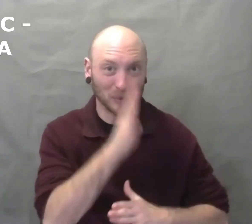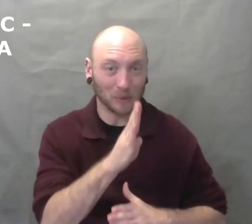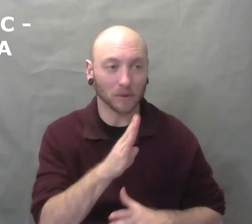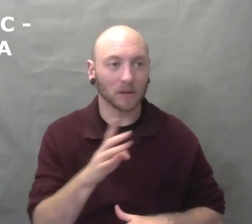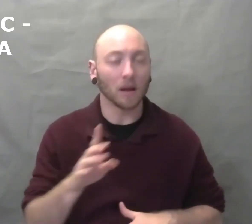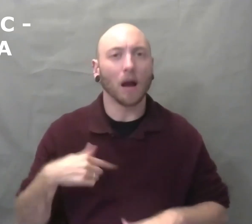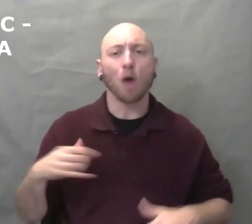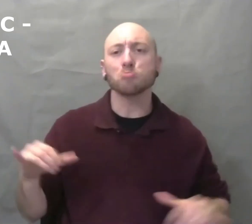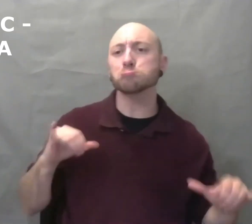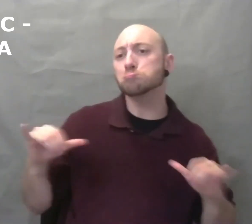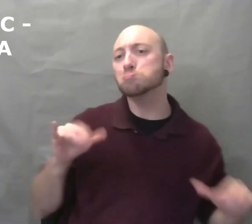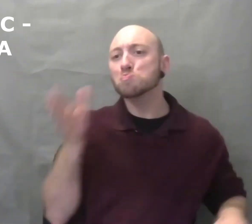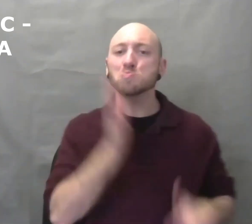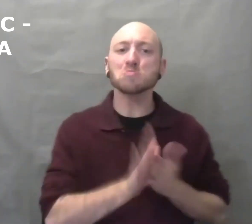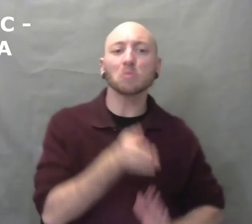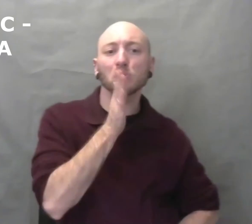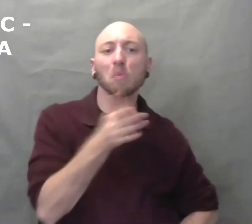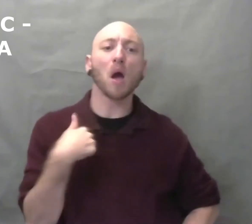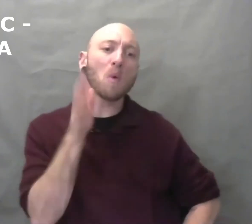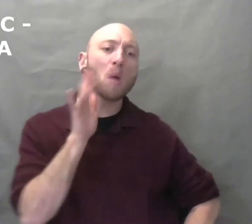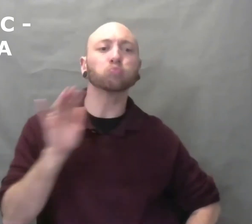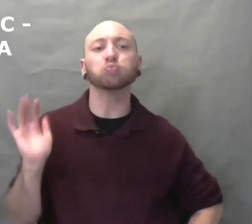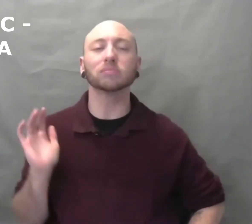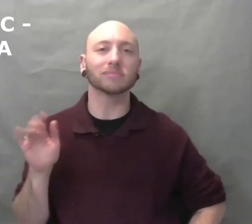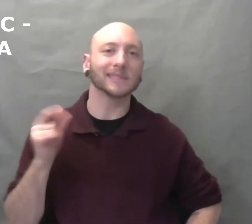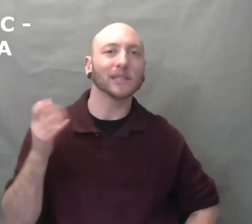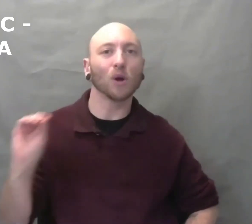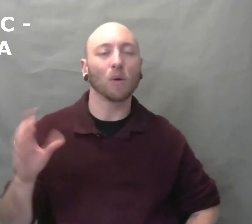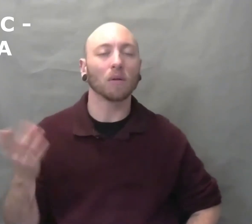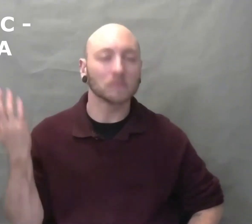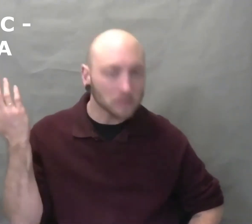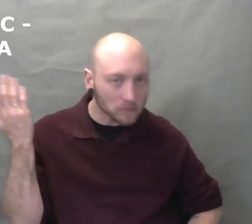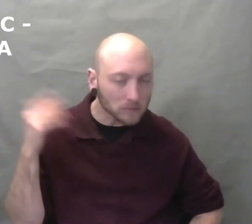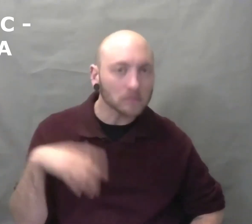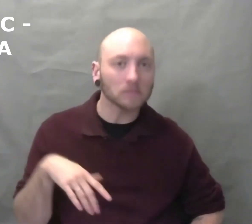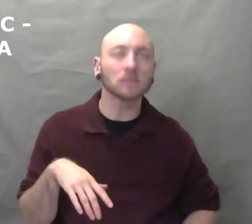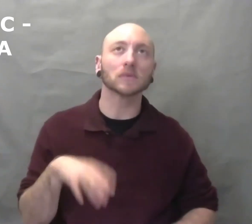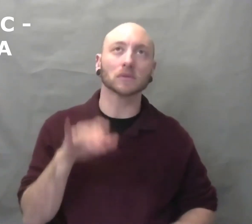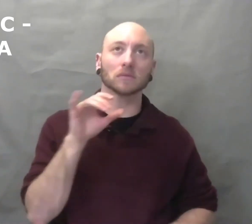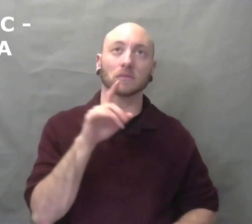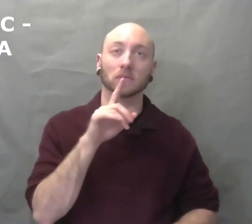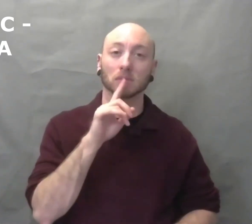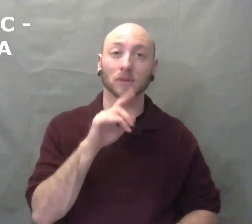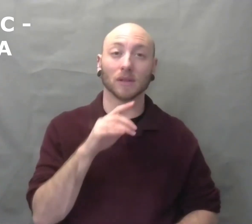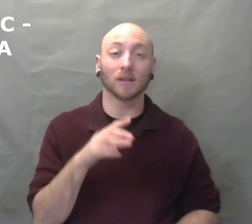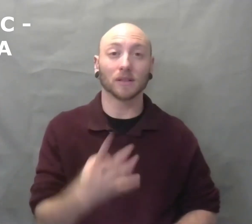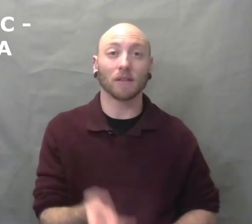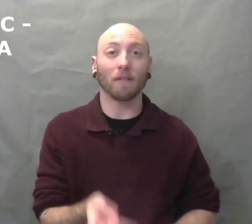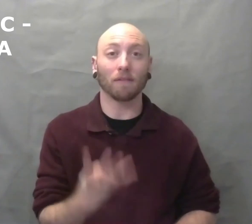of those ego-driven things. We took 4 4 white chips to do this. The last 2, one